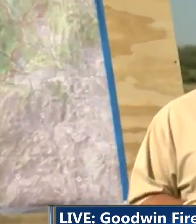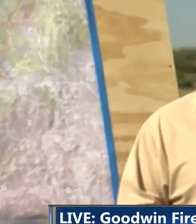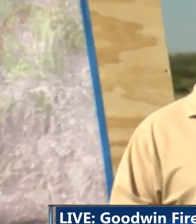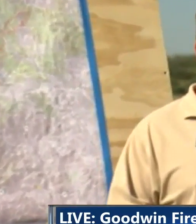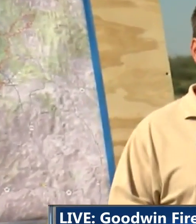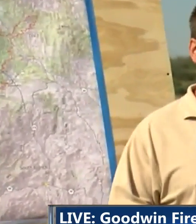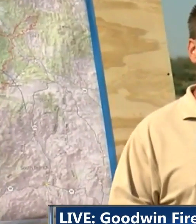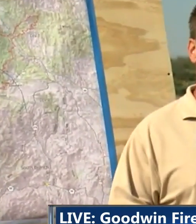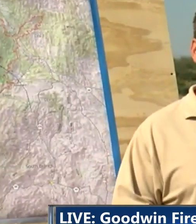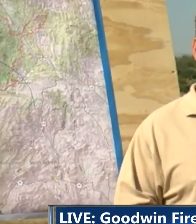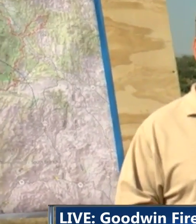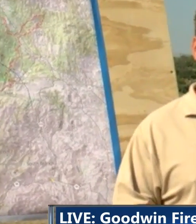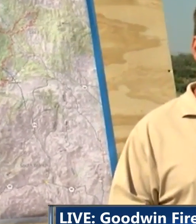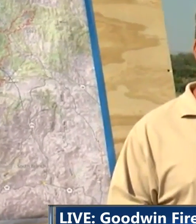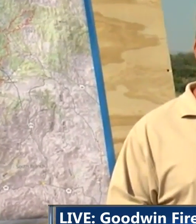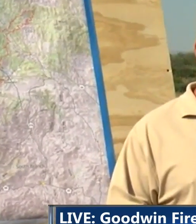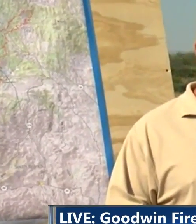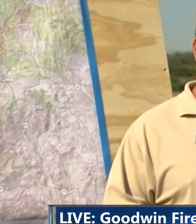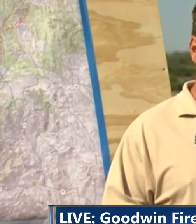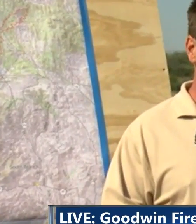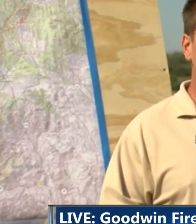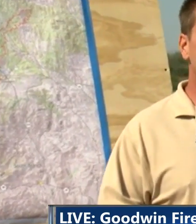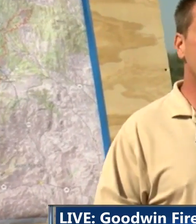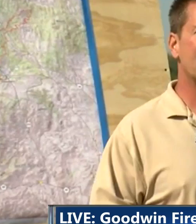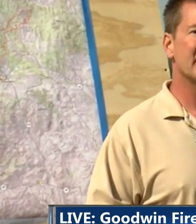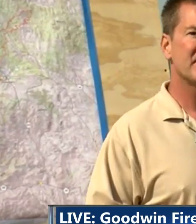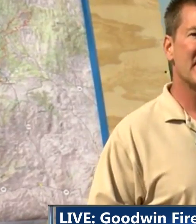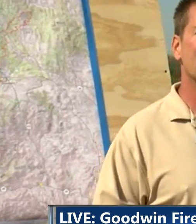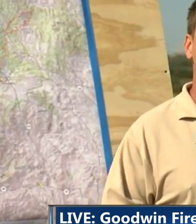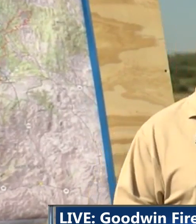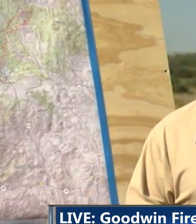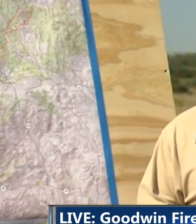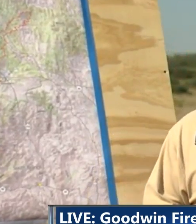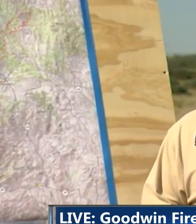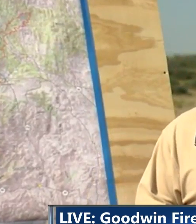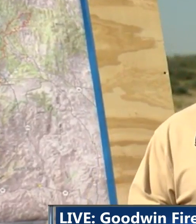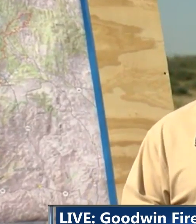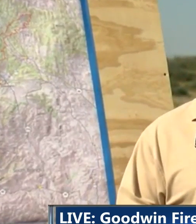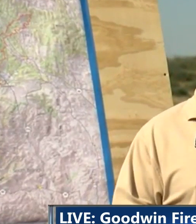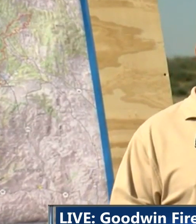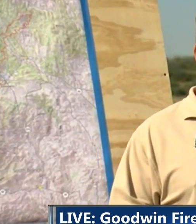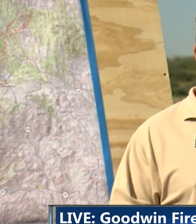The evacuation for the community of Mayer will be lifted as of 10 o'clock today.